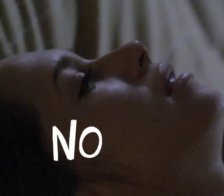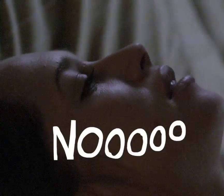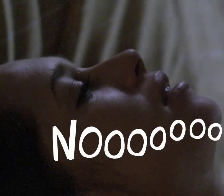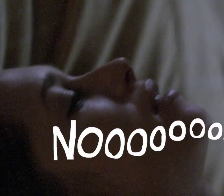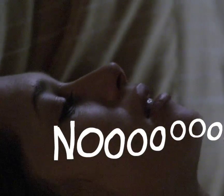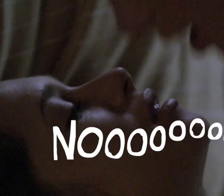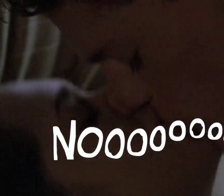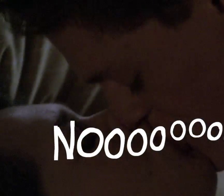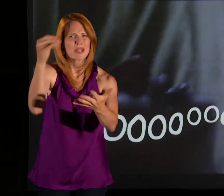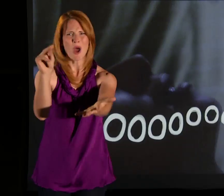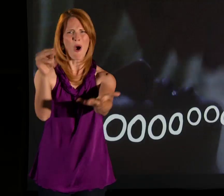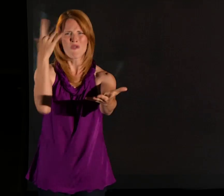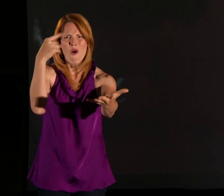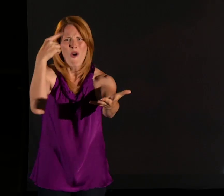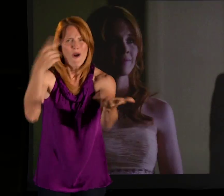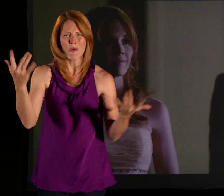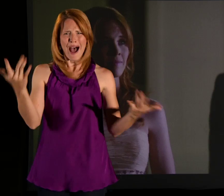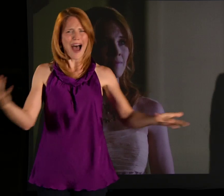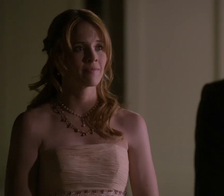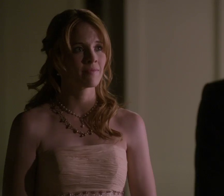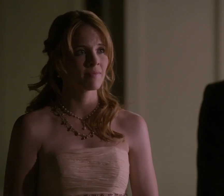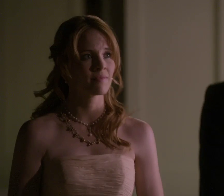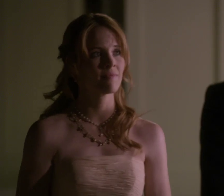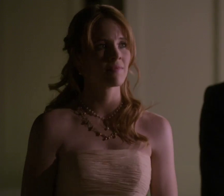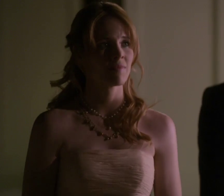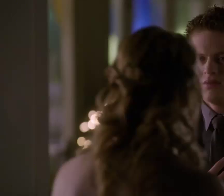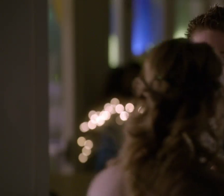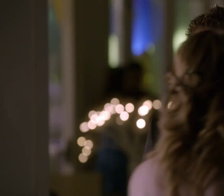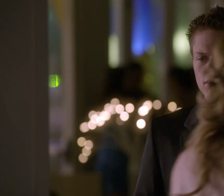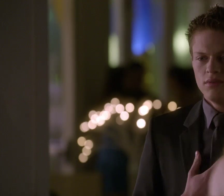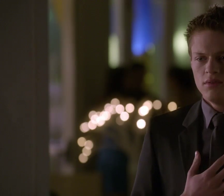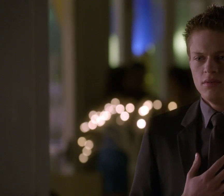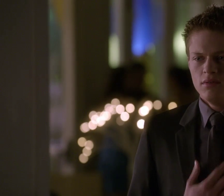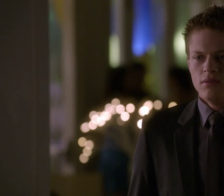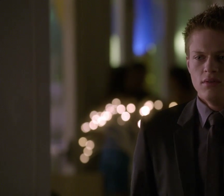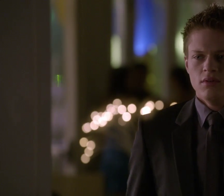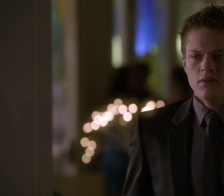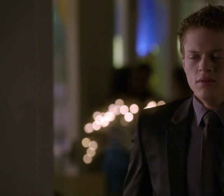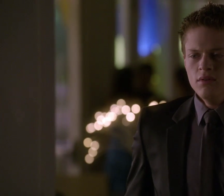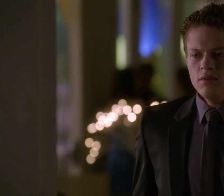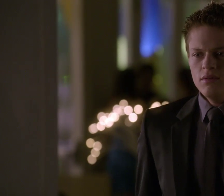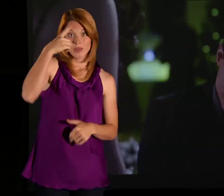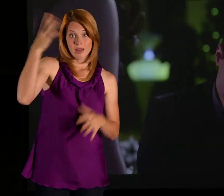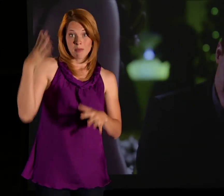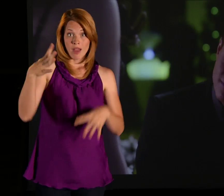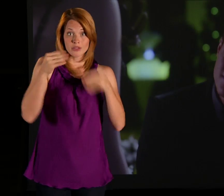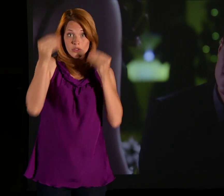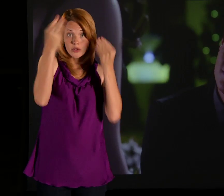Simone! Emmett, no! At first it was a secret, but on prom night, Daphne confronted him with the truth, and he knew he had to come clean. How do